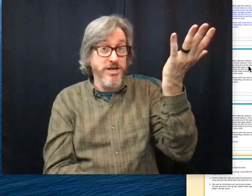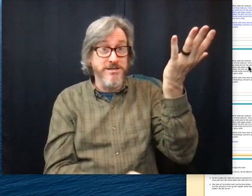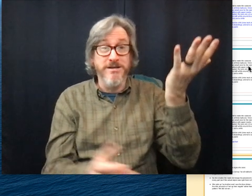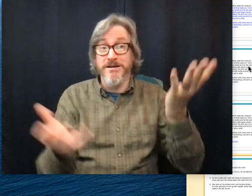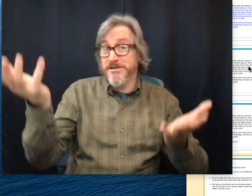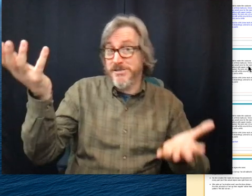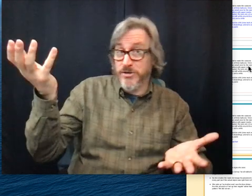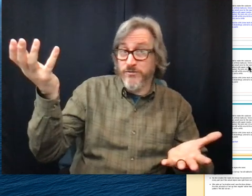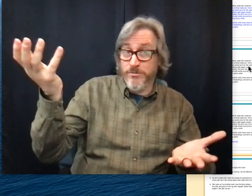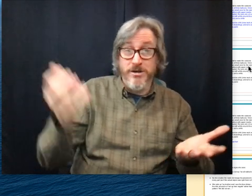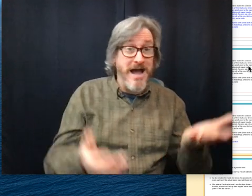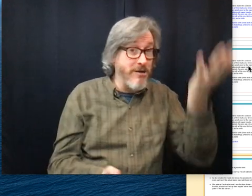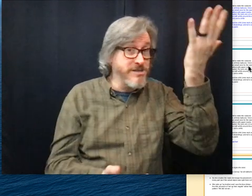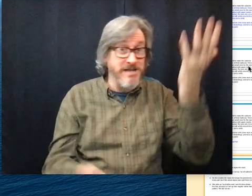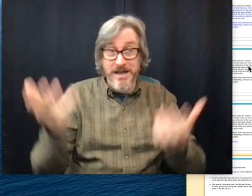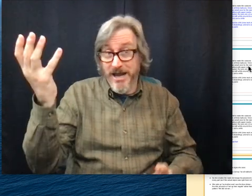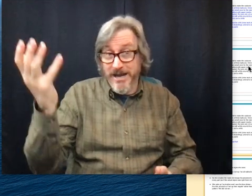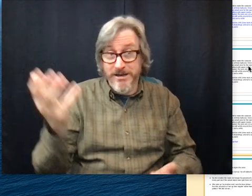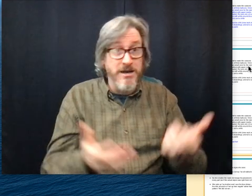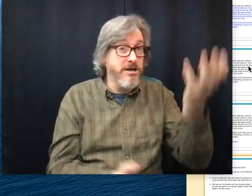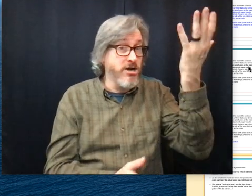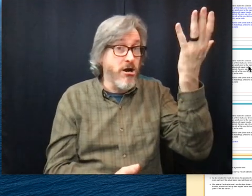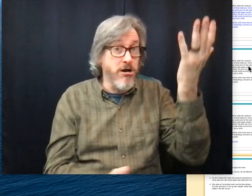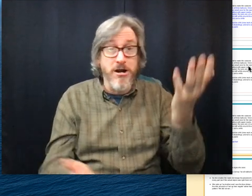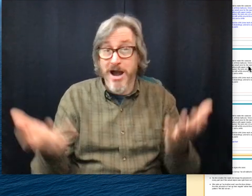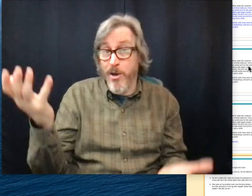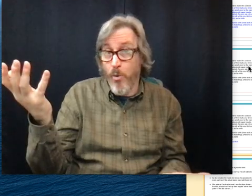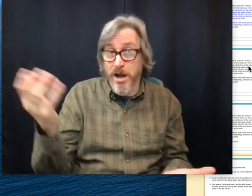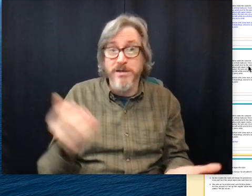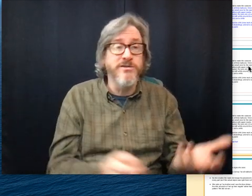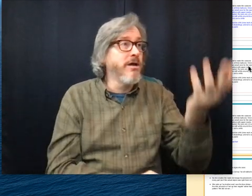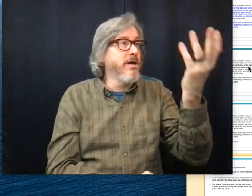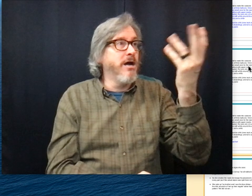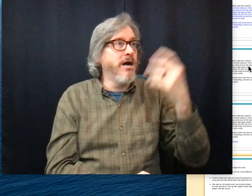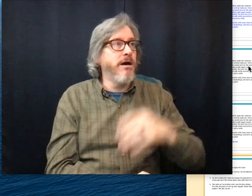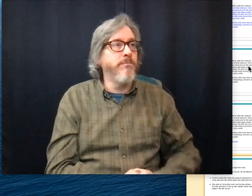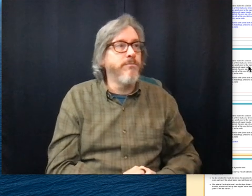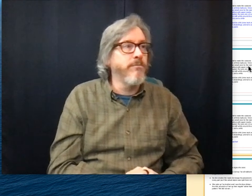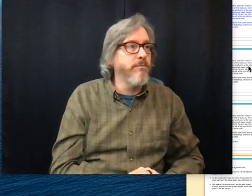an object, subject, verb. House, I like. Car, I want.